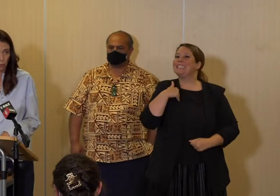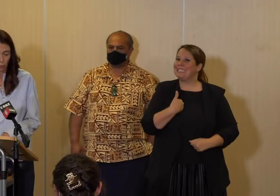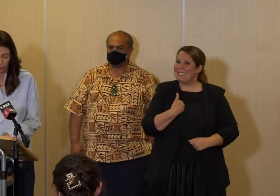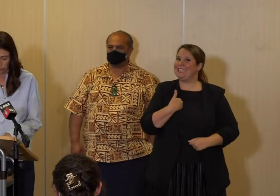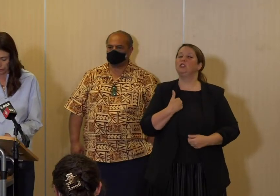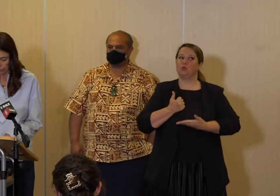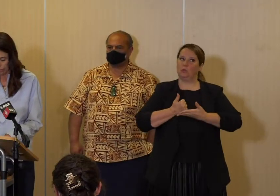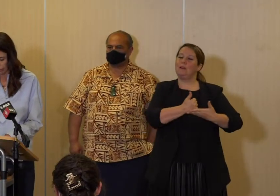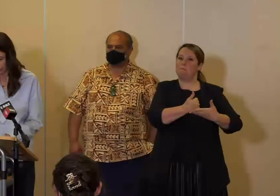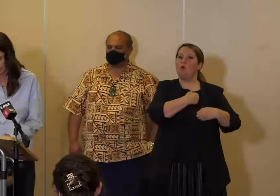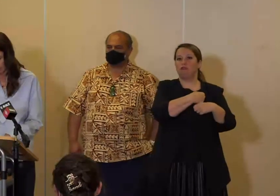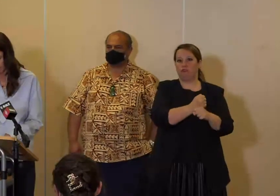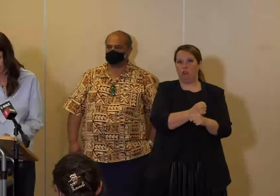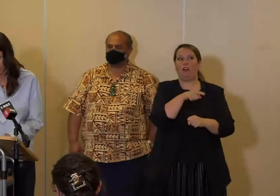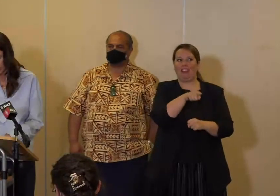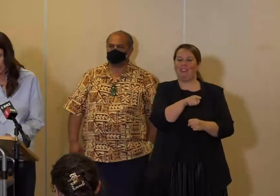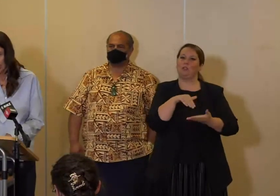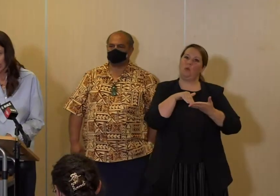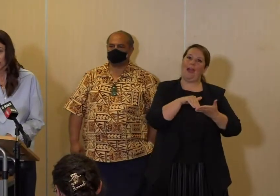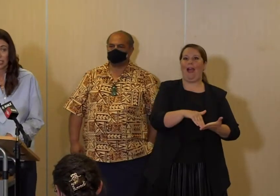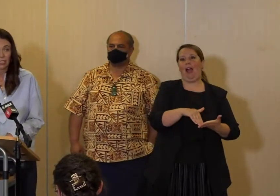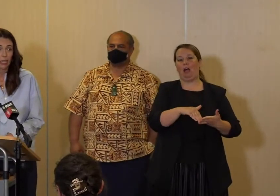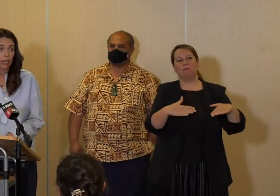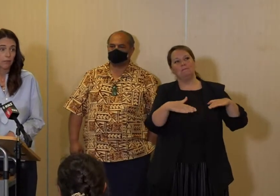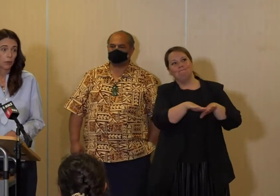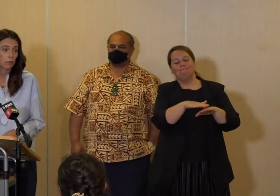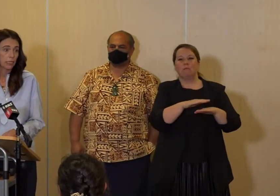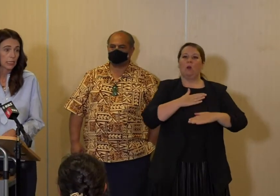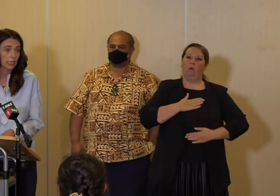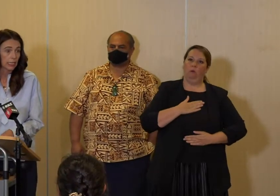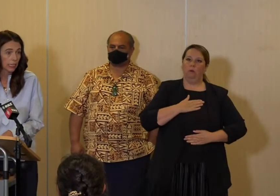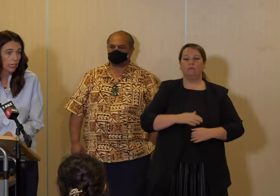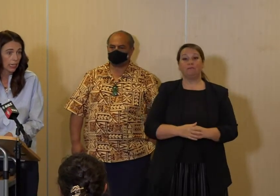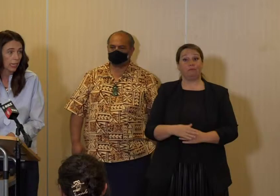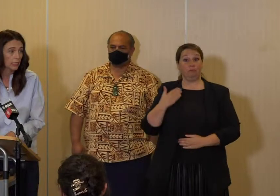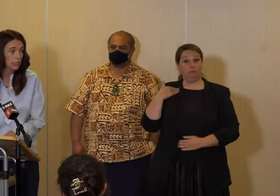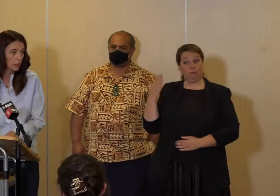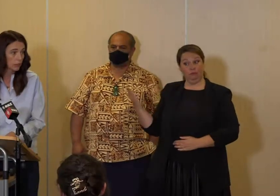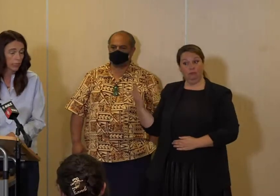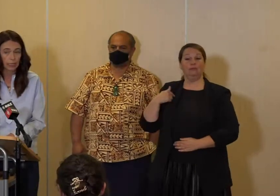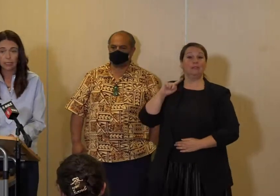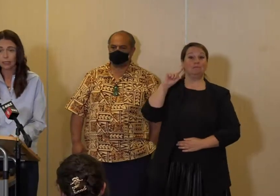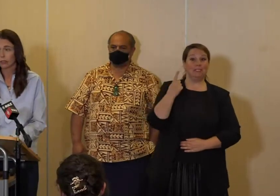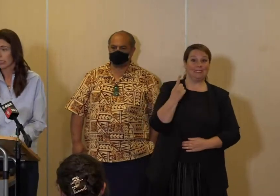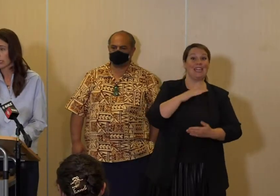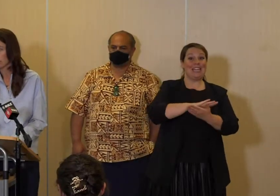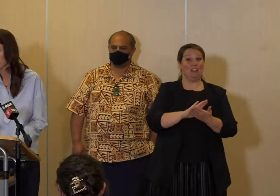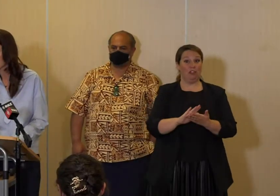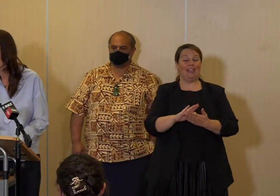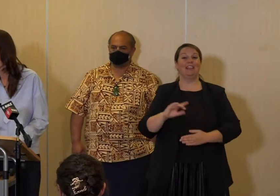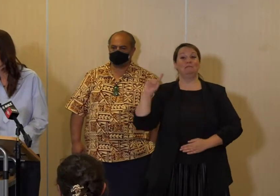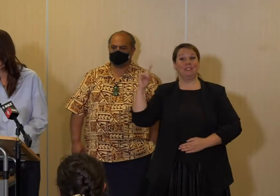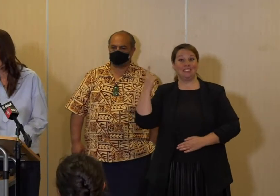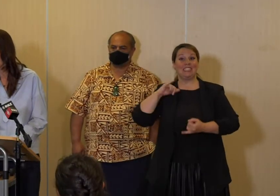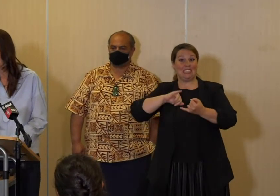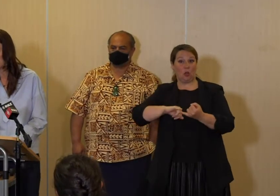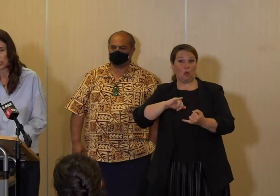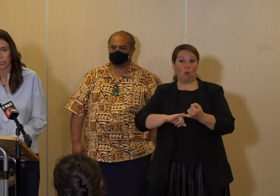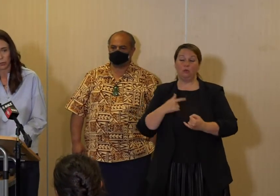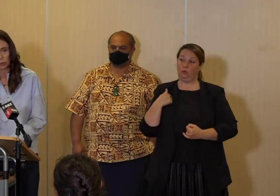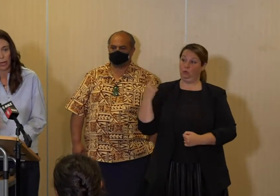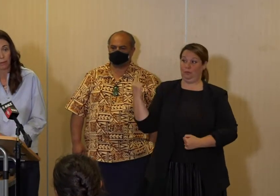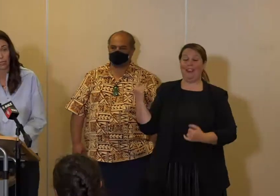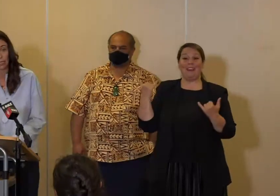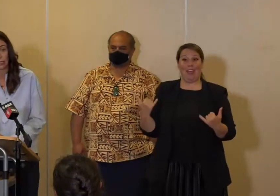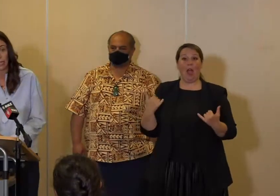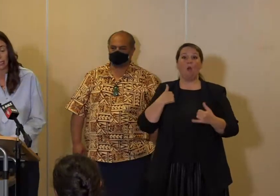to support the relief efforts. As you can see, I have both Minister Henare and Seo here to assist with the response to any